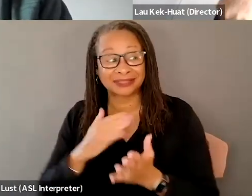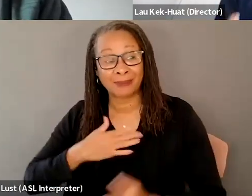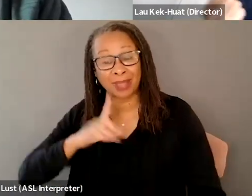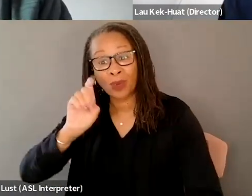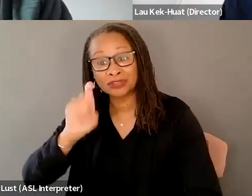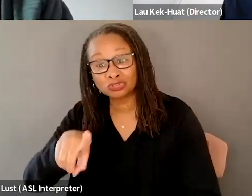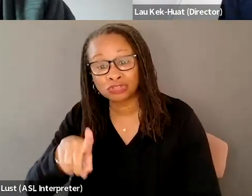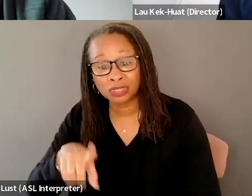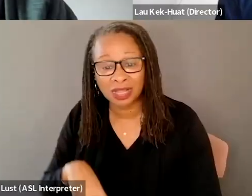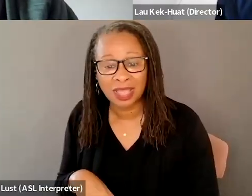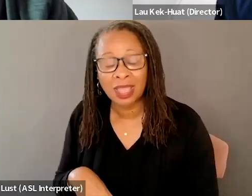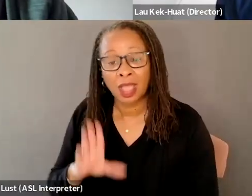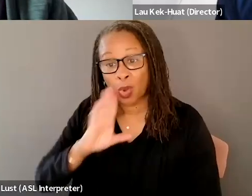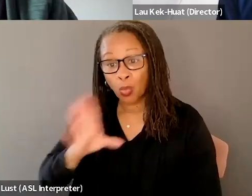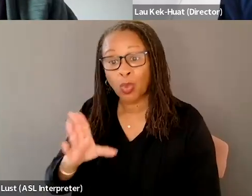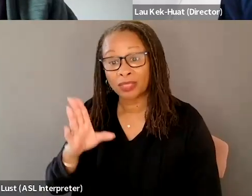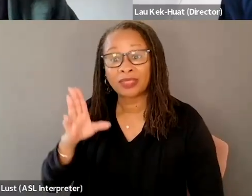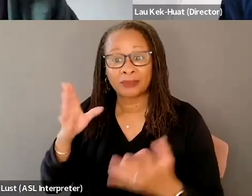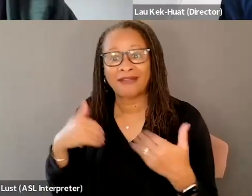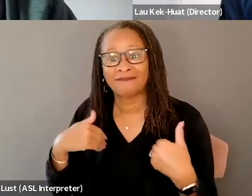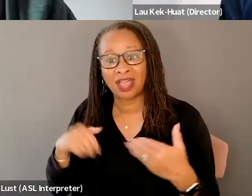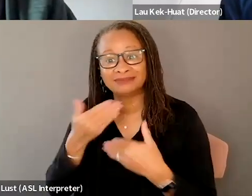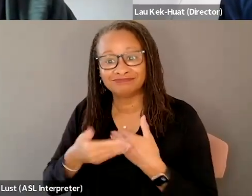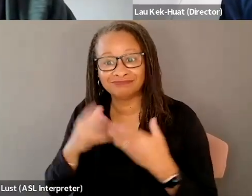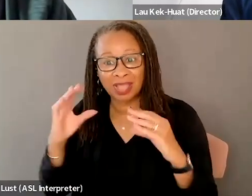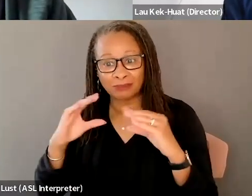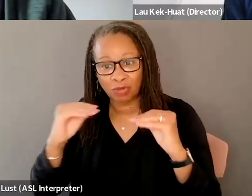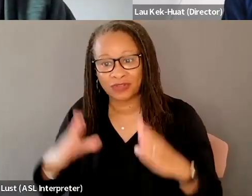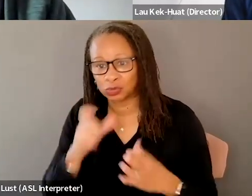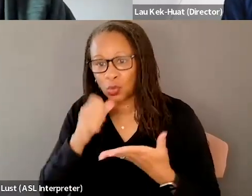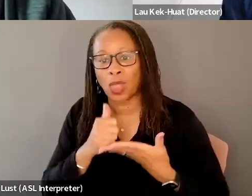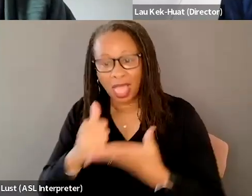there be a Professor Taka coming out? Yeah, this is, I